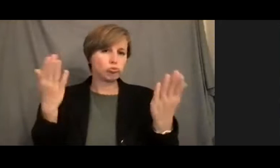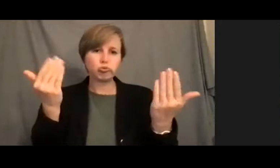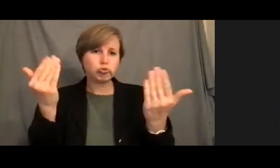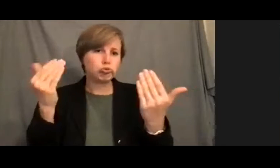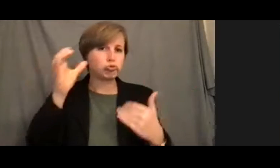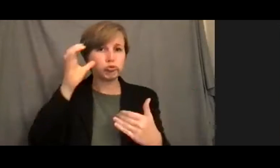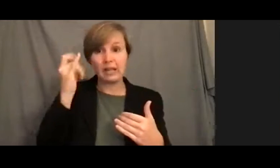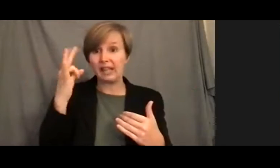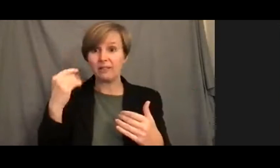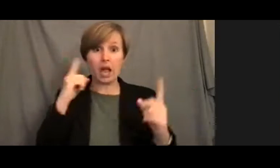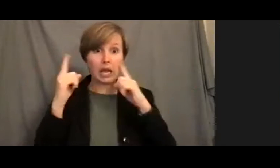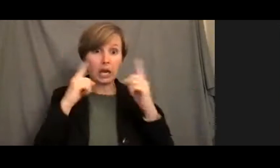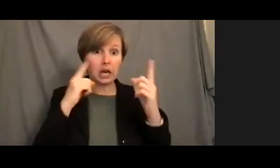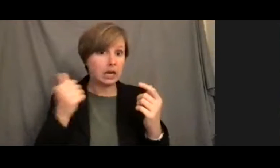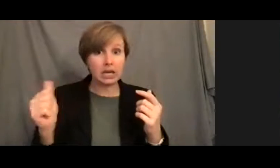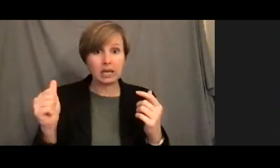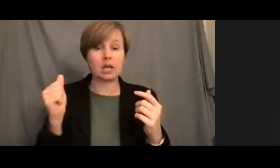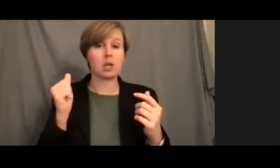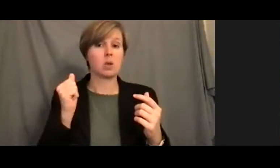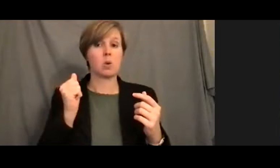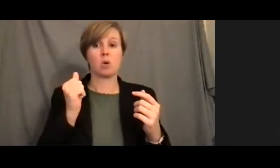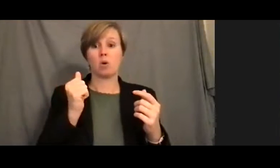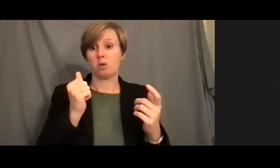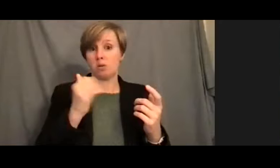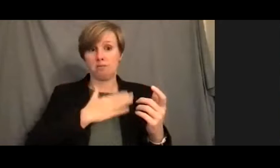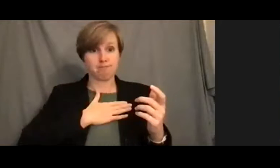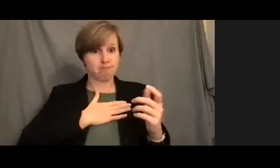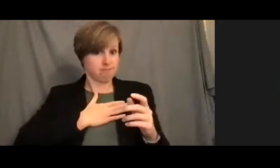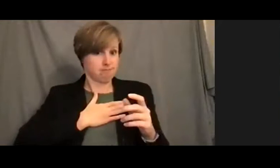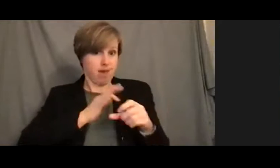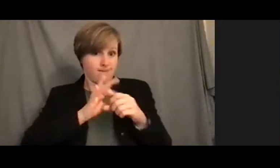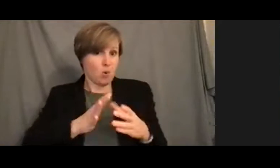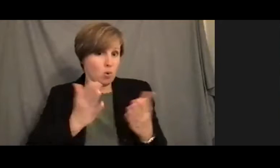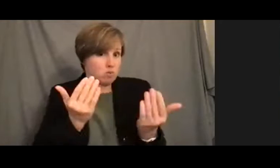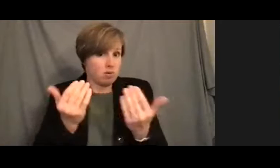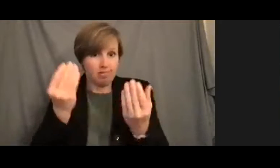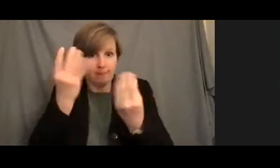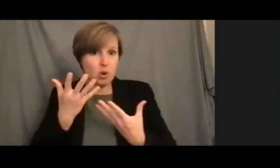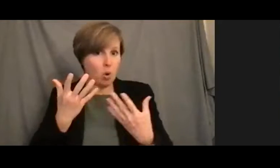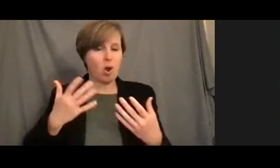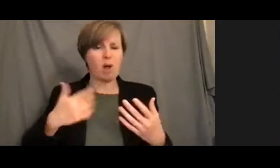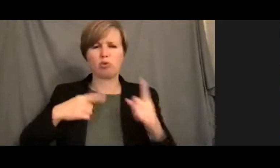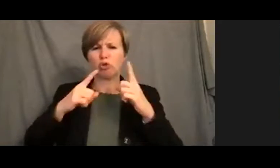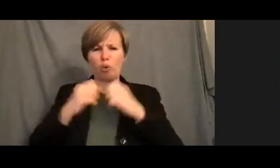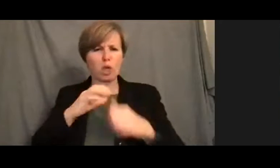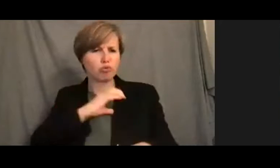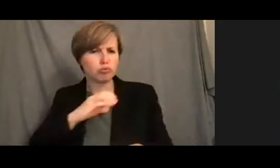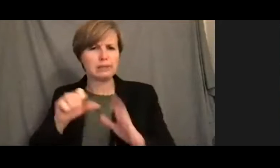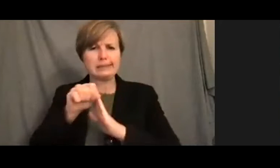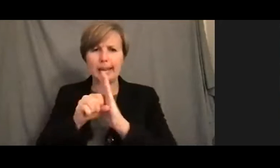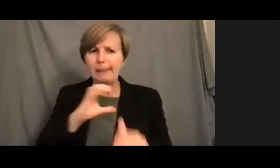anything happening, please and my constituents let me know, and I will talk to law enforcement and to state